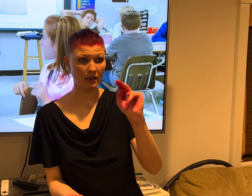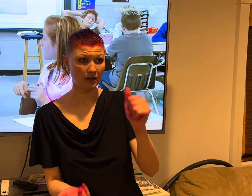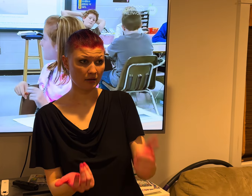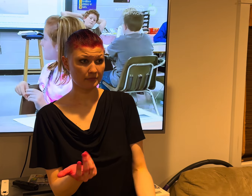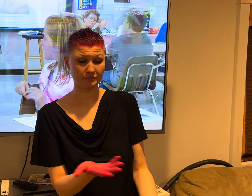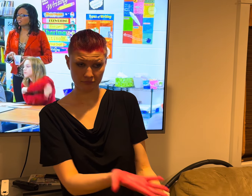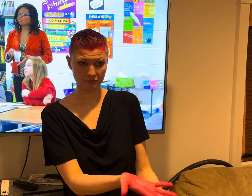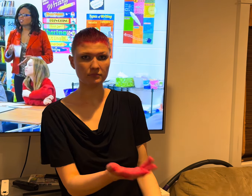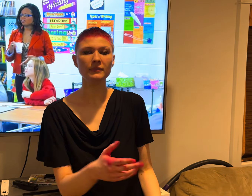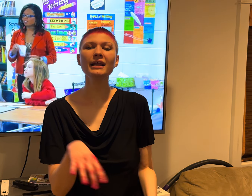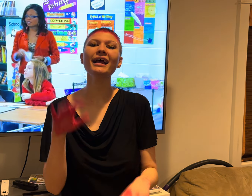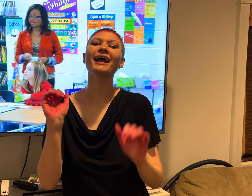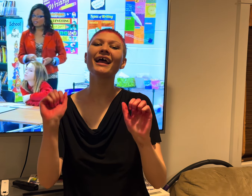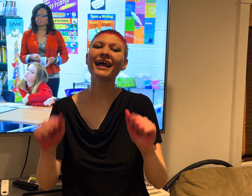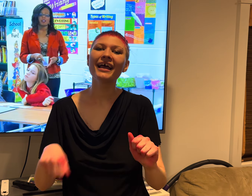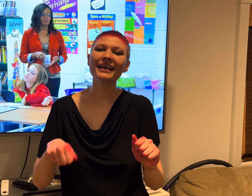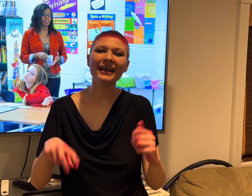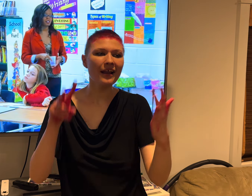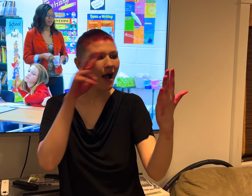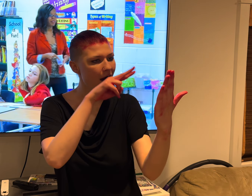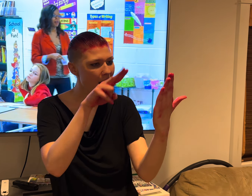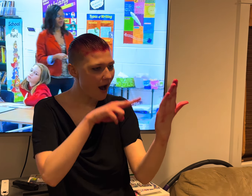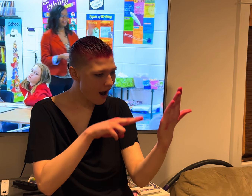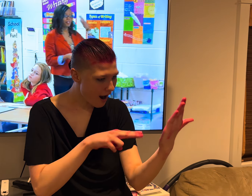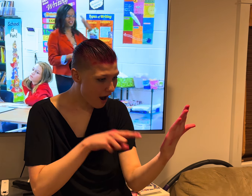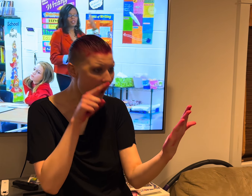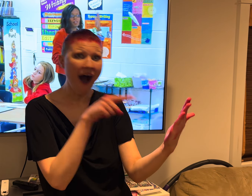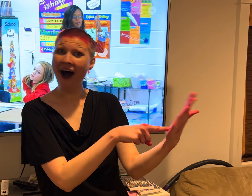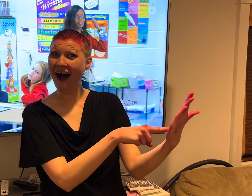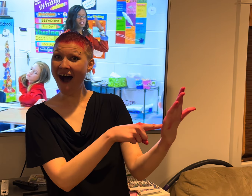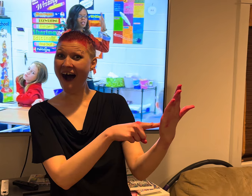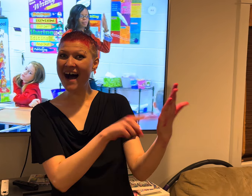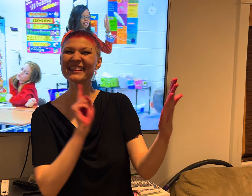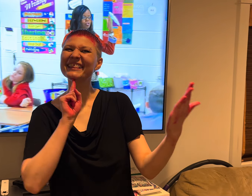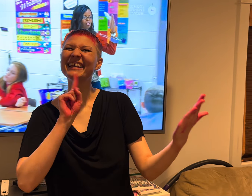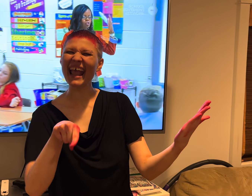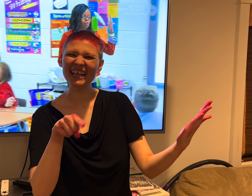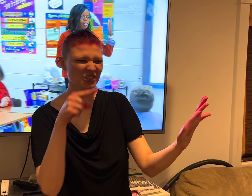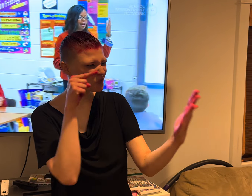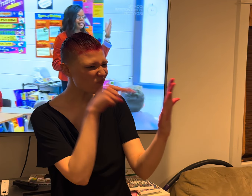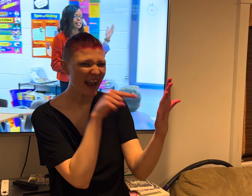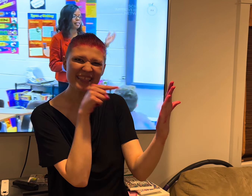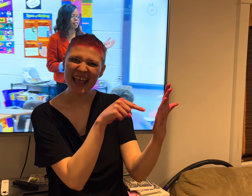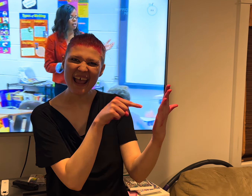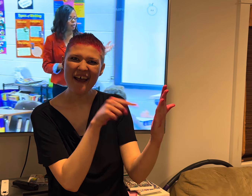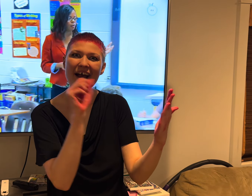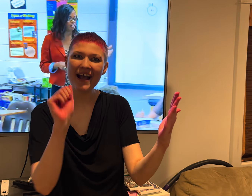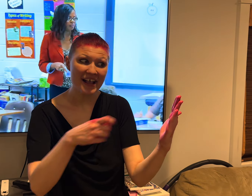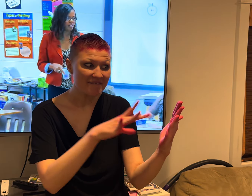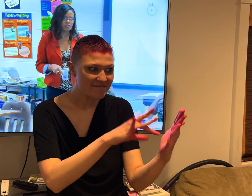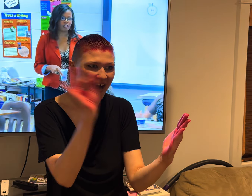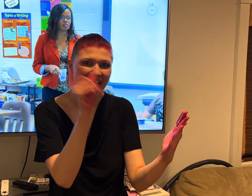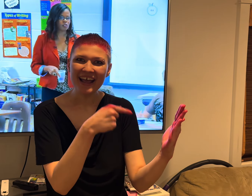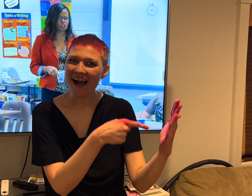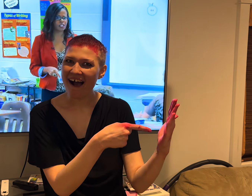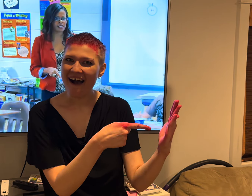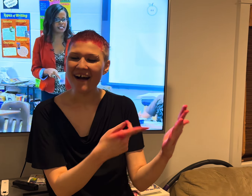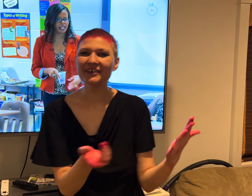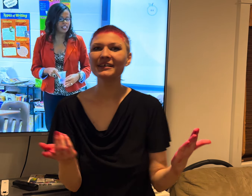the answers in the text, not something that we think of. That's just a great idea, or something that sounds good as the